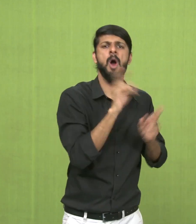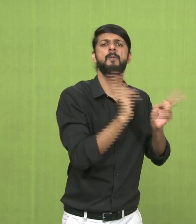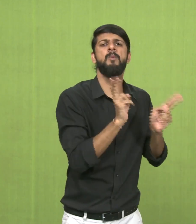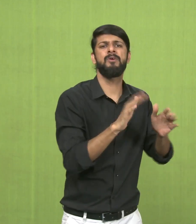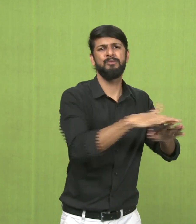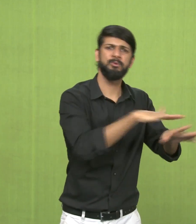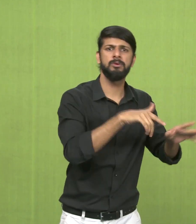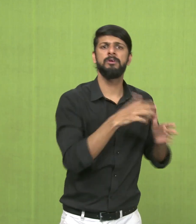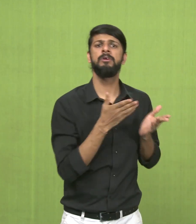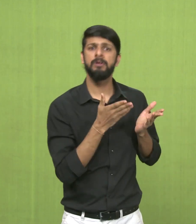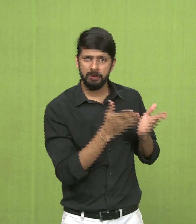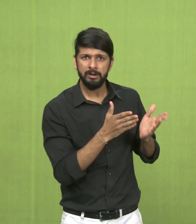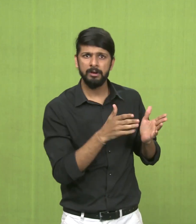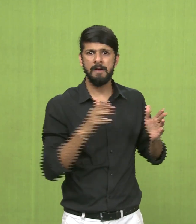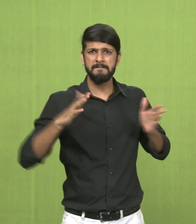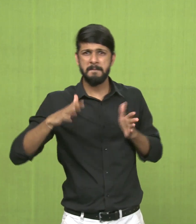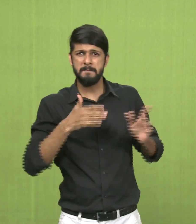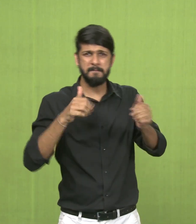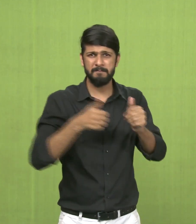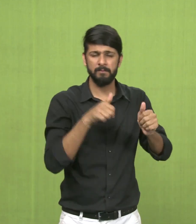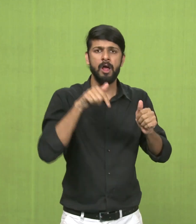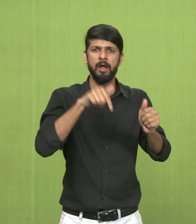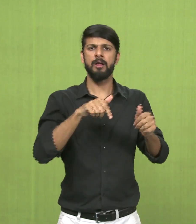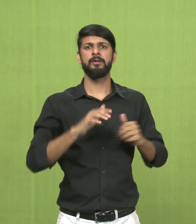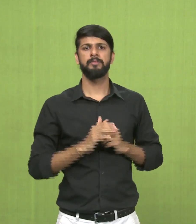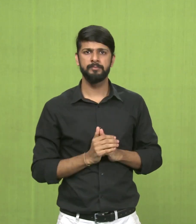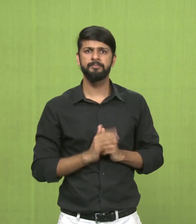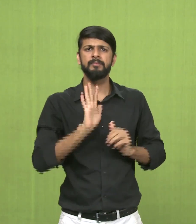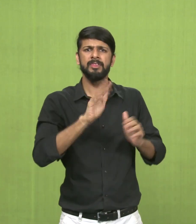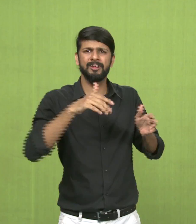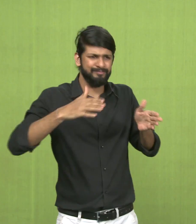You see, the royal elephant and the emperor are depicted larger than the rest of the group.